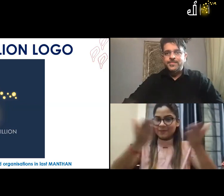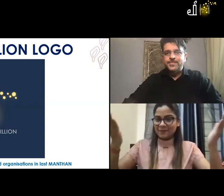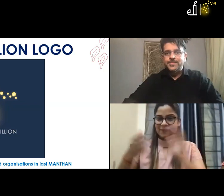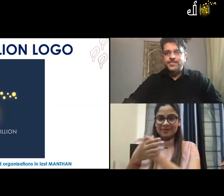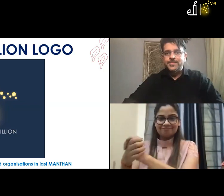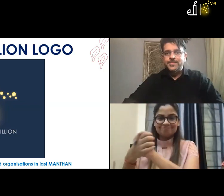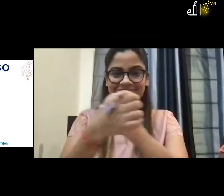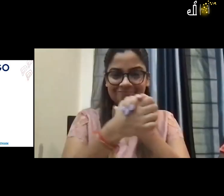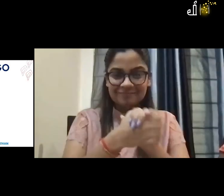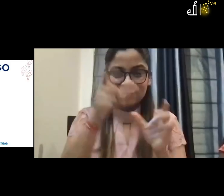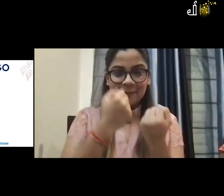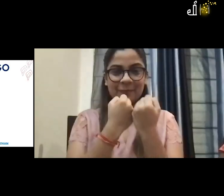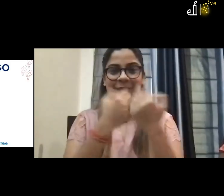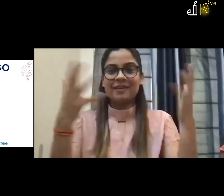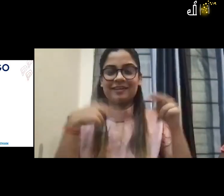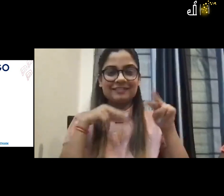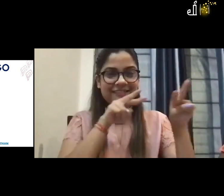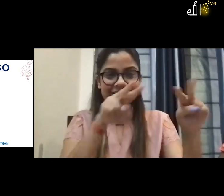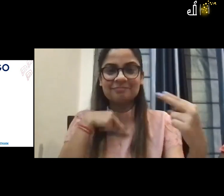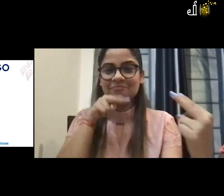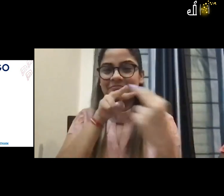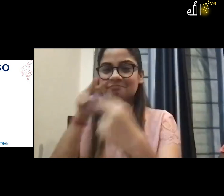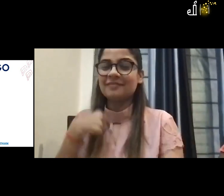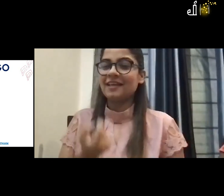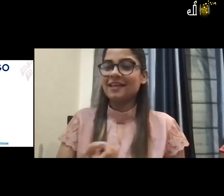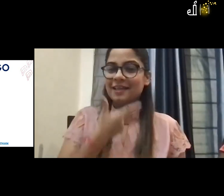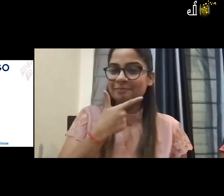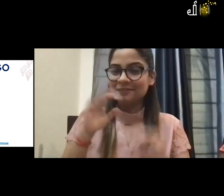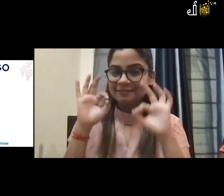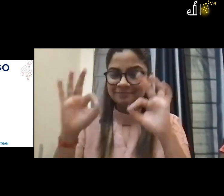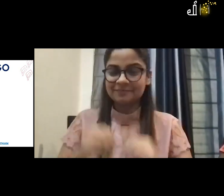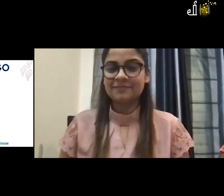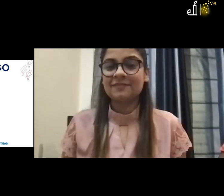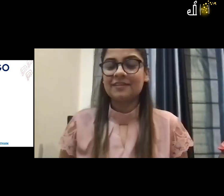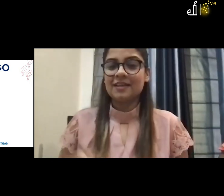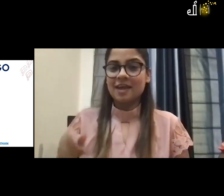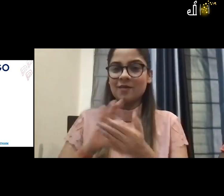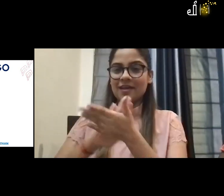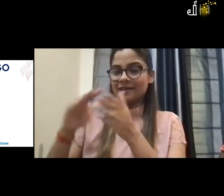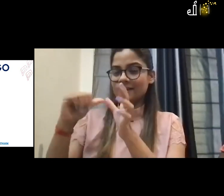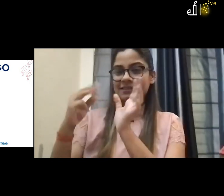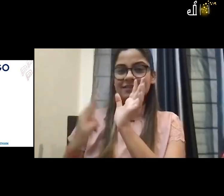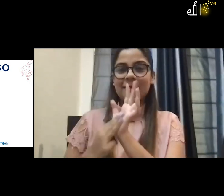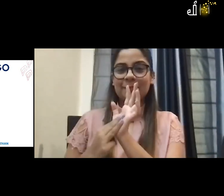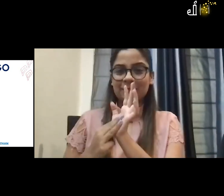Hello. Hi, everyone, all our friends and all the people who are here. I'm so happy to see all of you here.